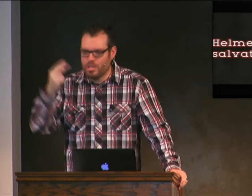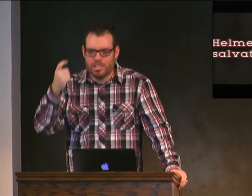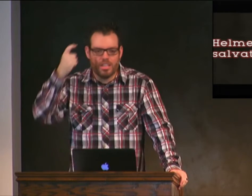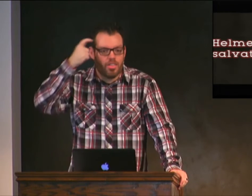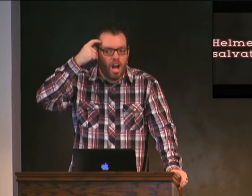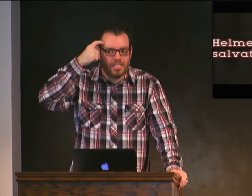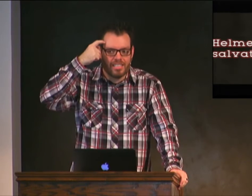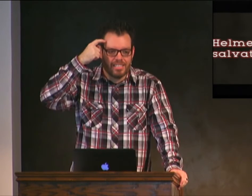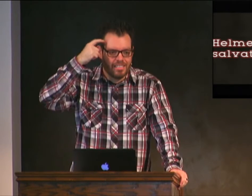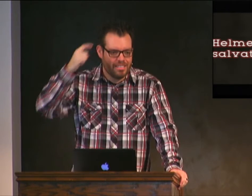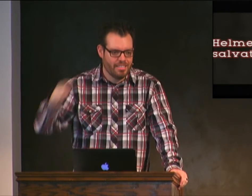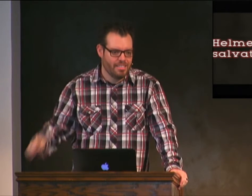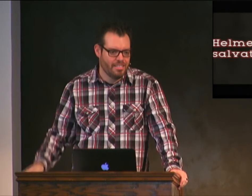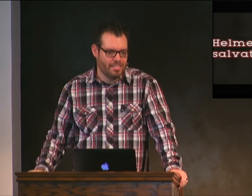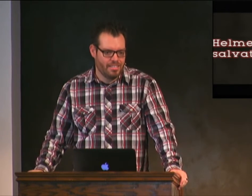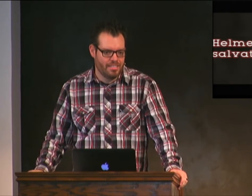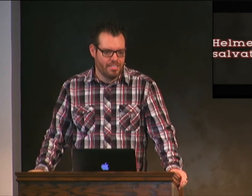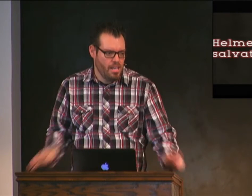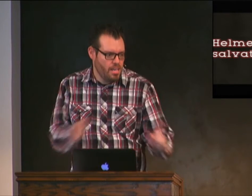Satan uses our thoughts.